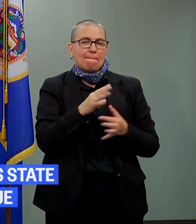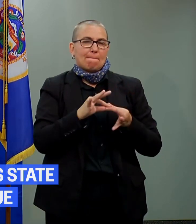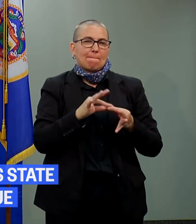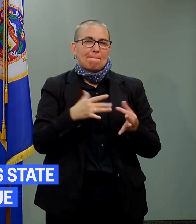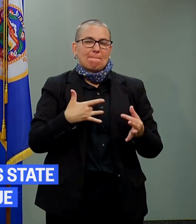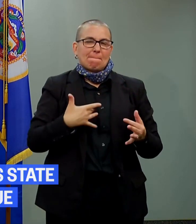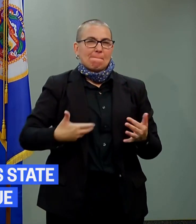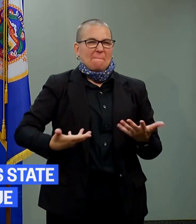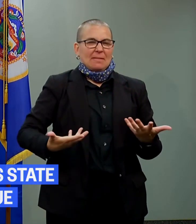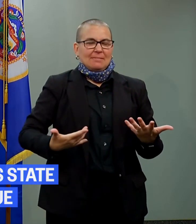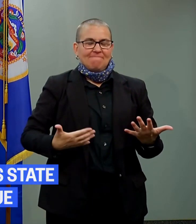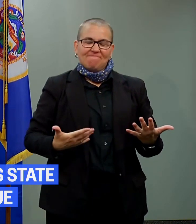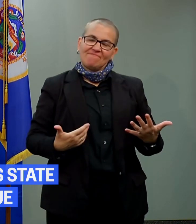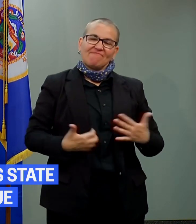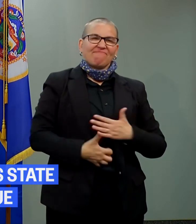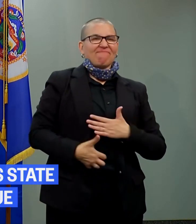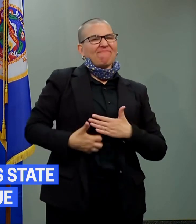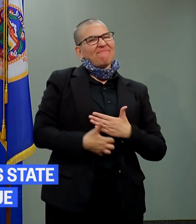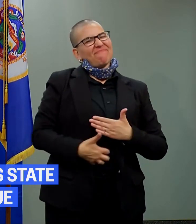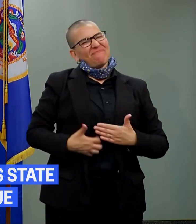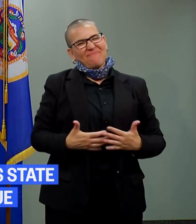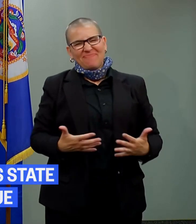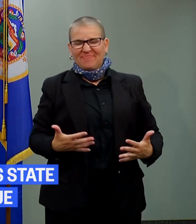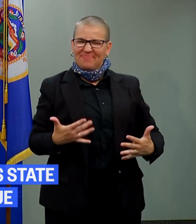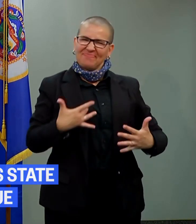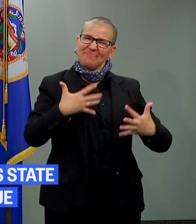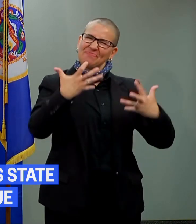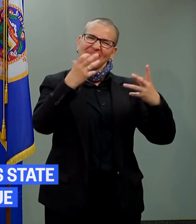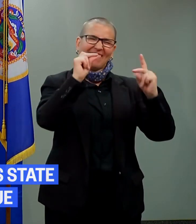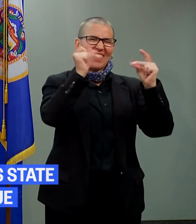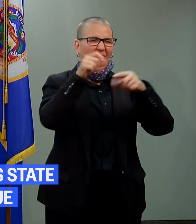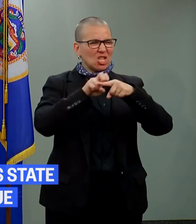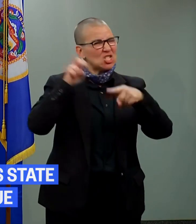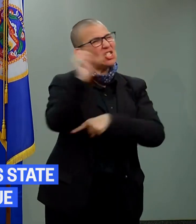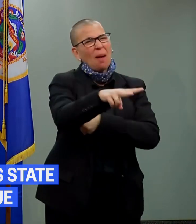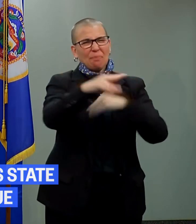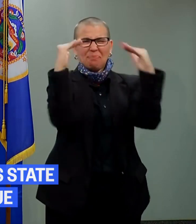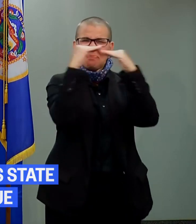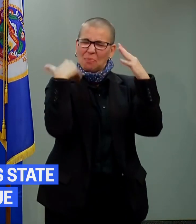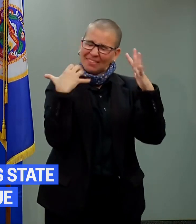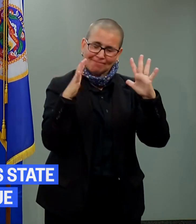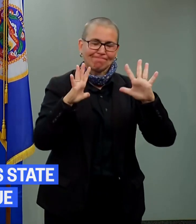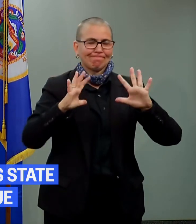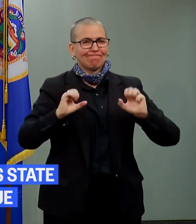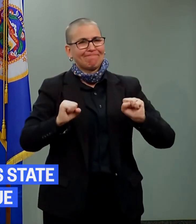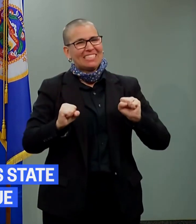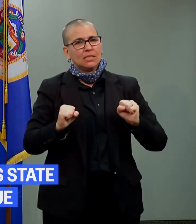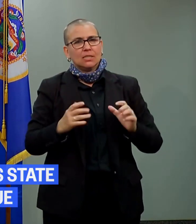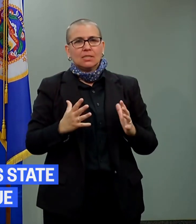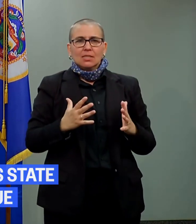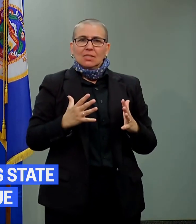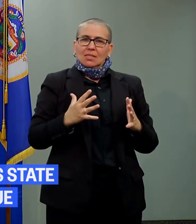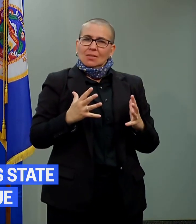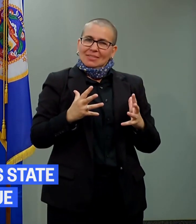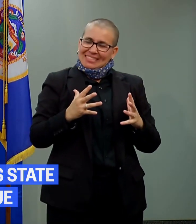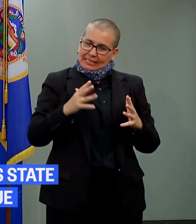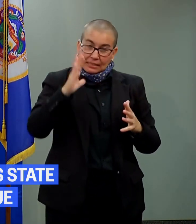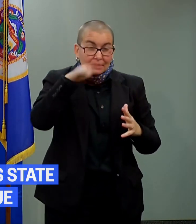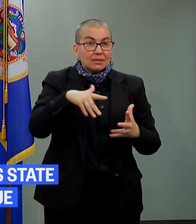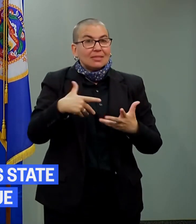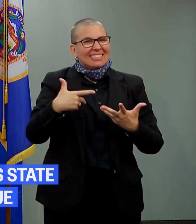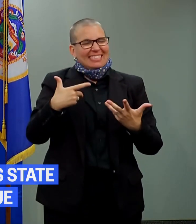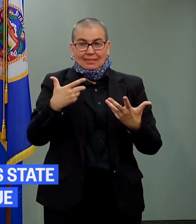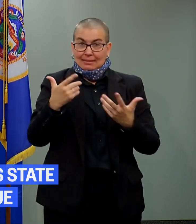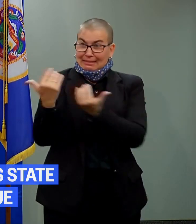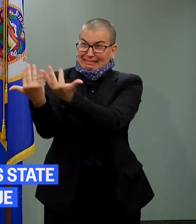going to be there. Will that be enough to take away the manifesting of the fires and all of that?